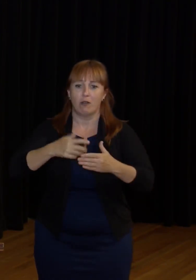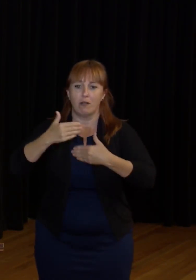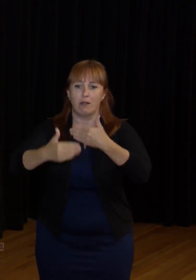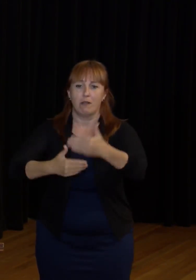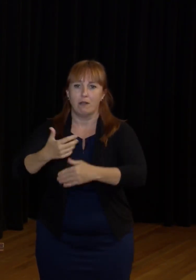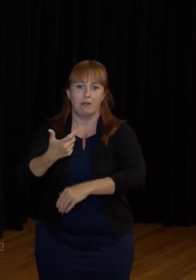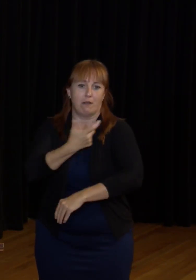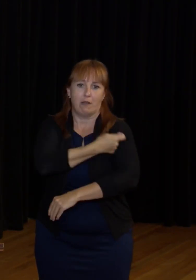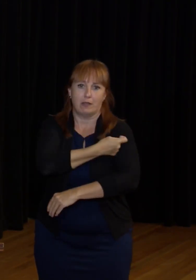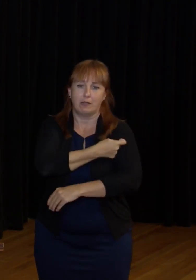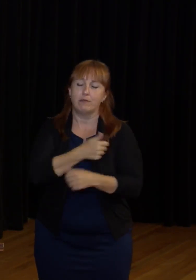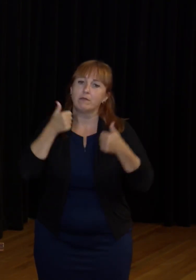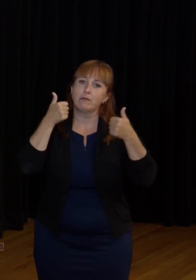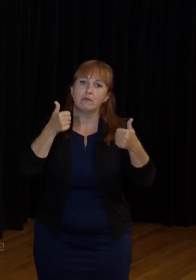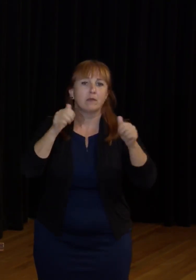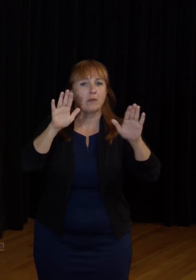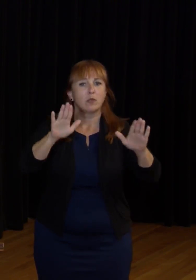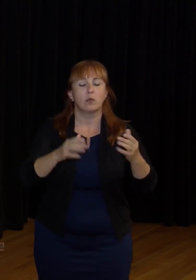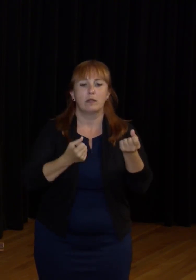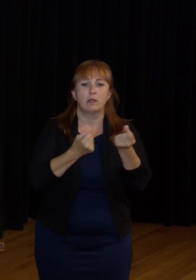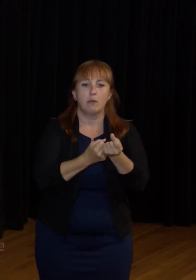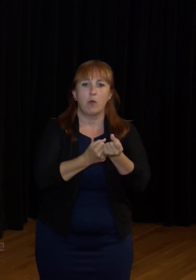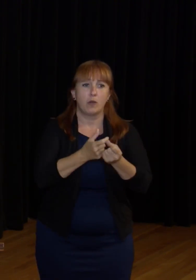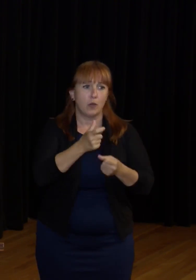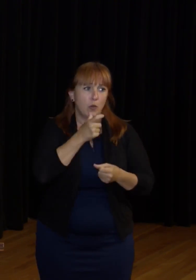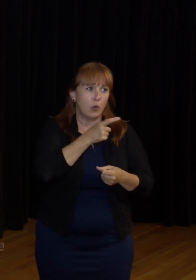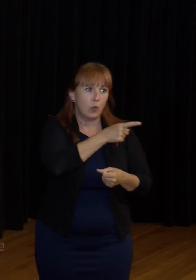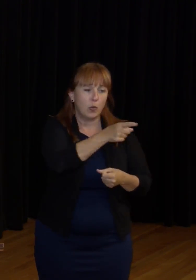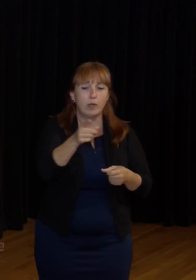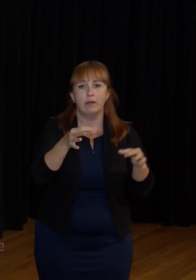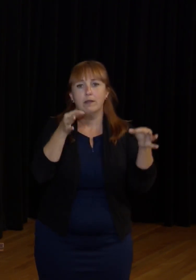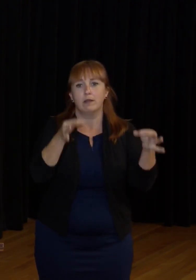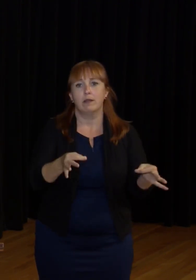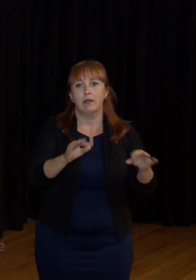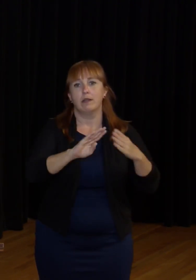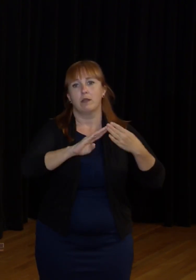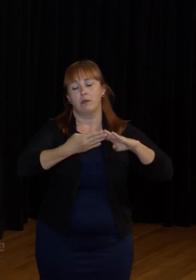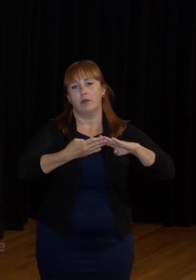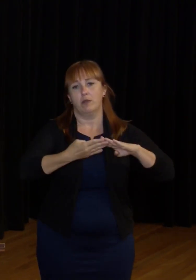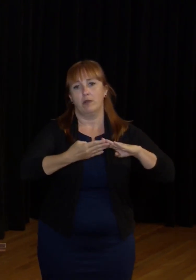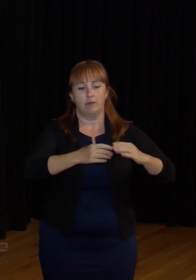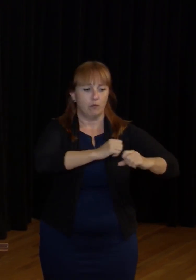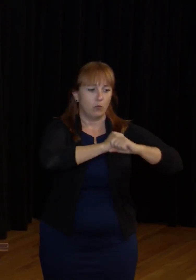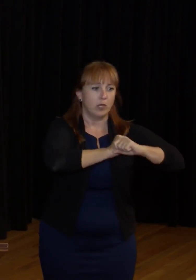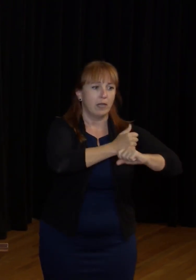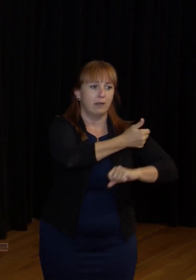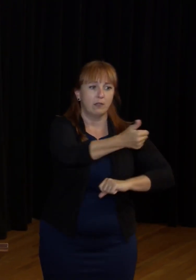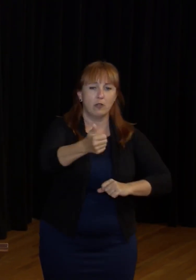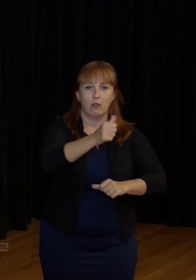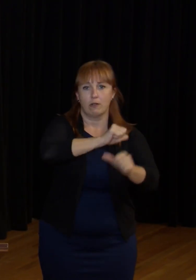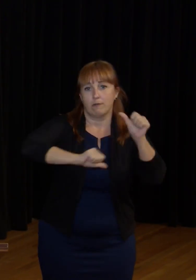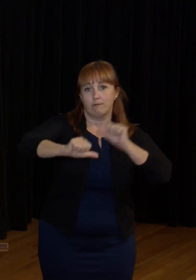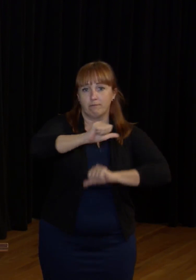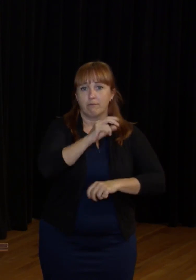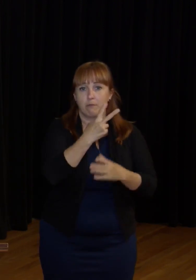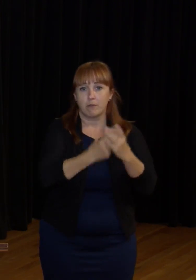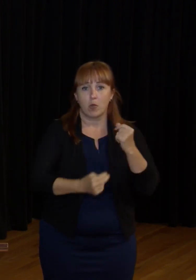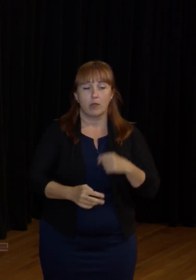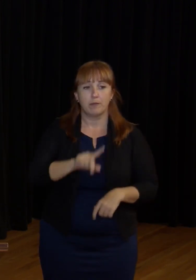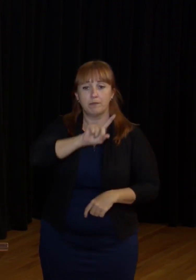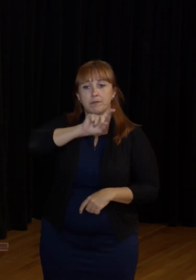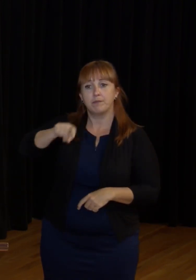the community and for each other, because this is really a community decision in protecting ourselves and protecting each other. If things